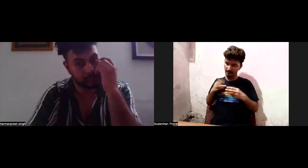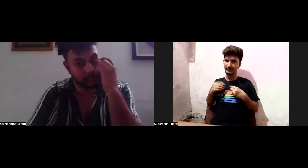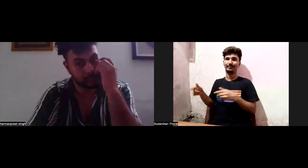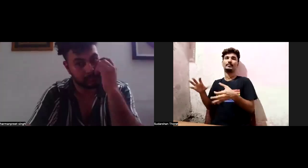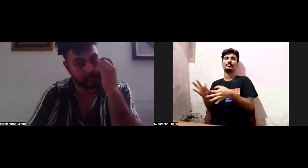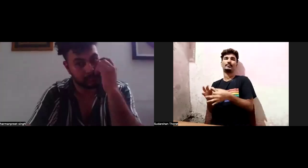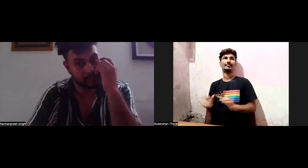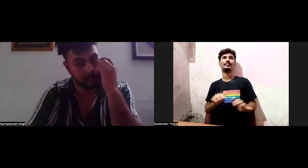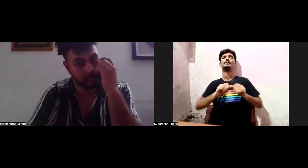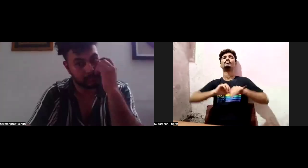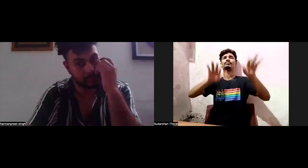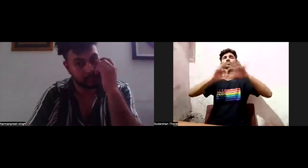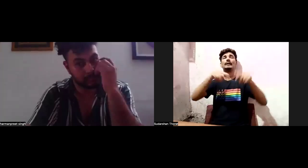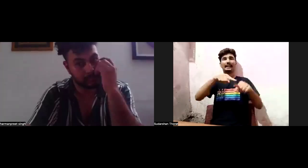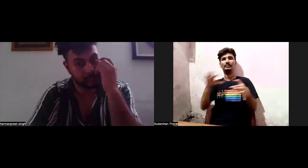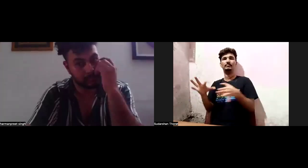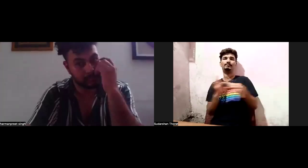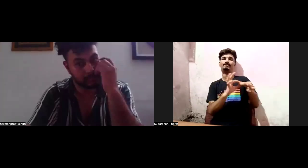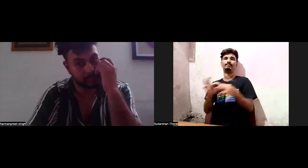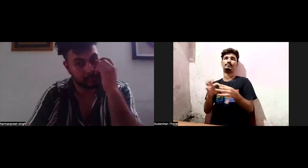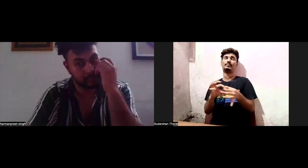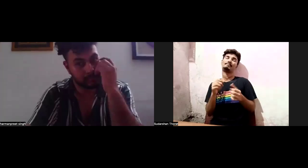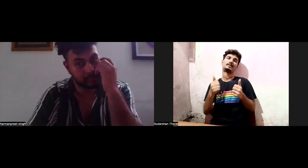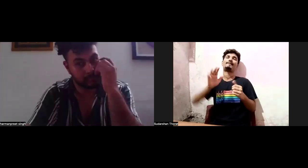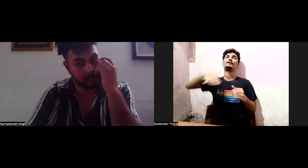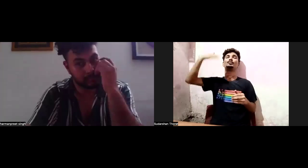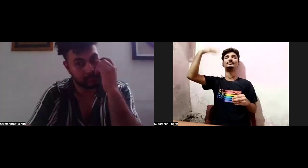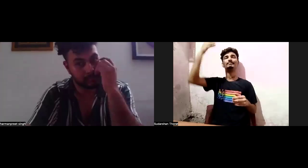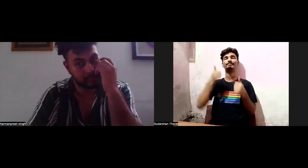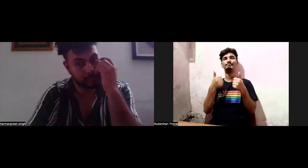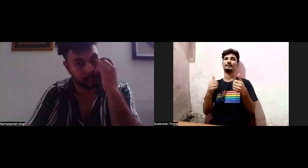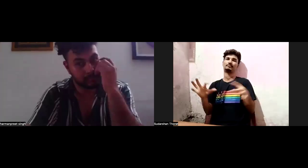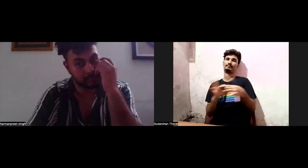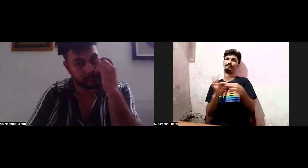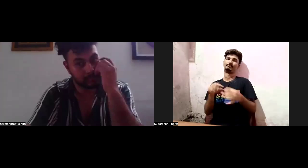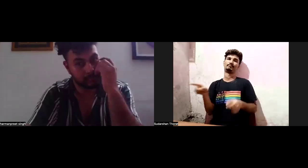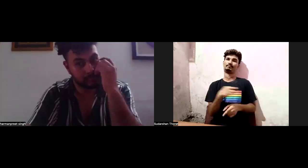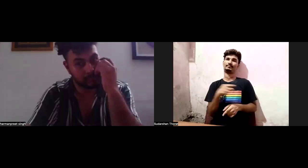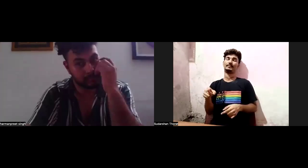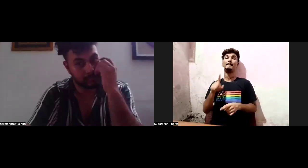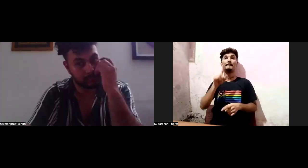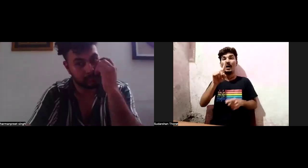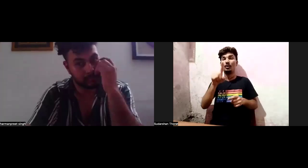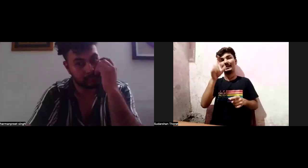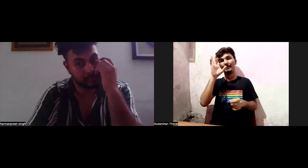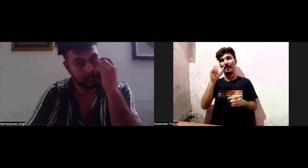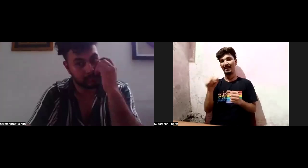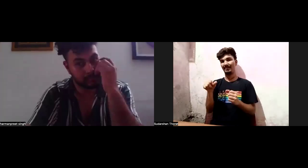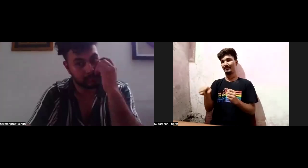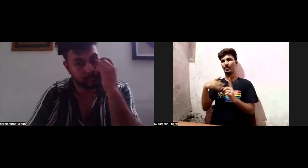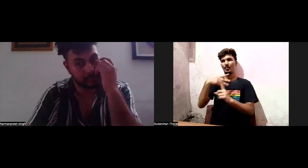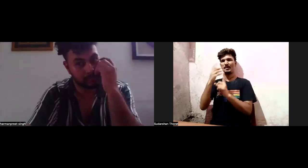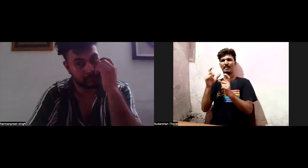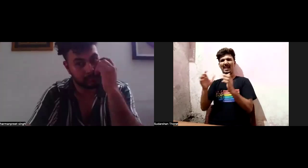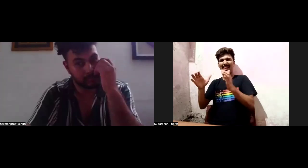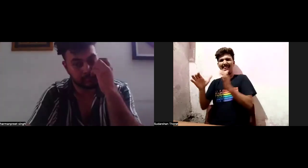projects who support the LGBTQI movement. We need their support. We need them to